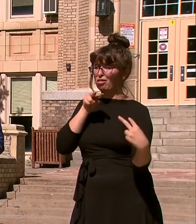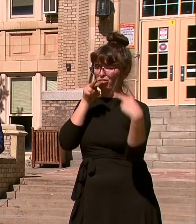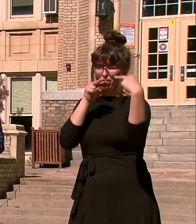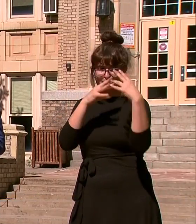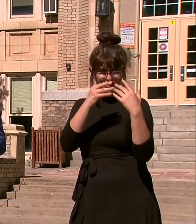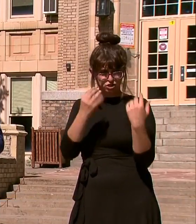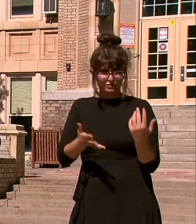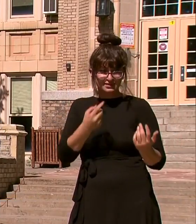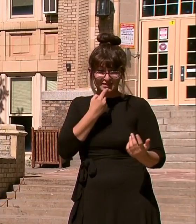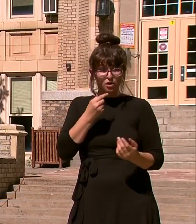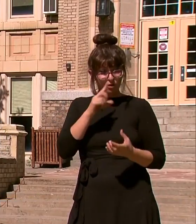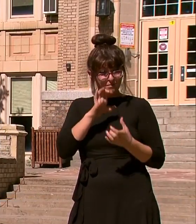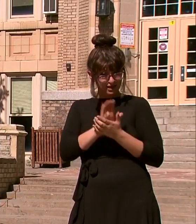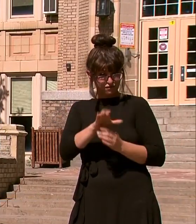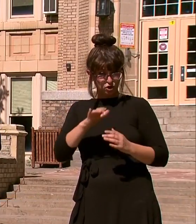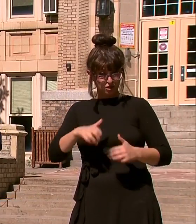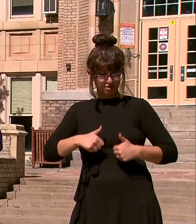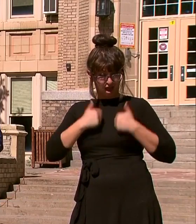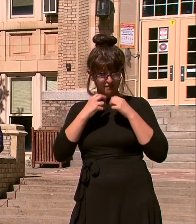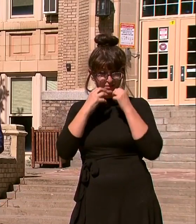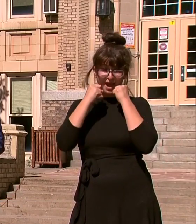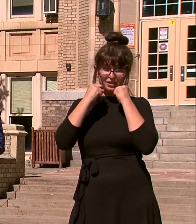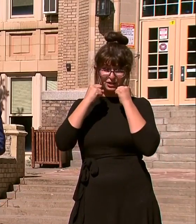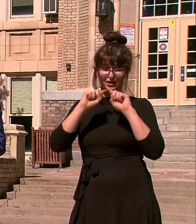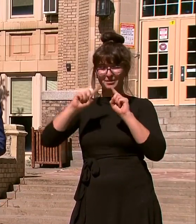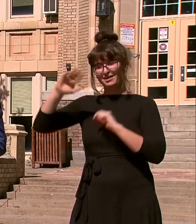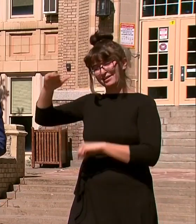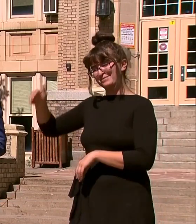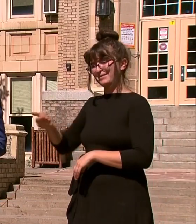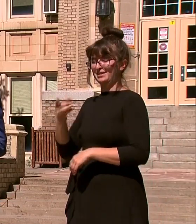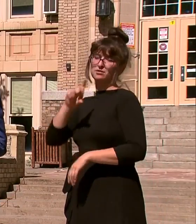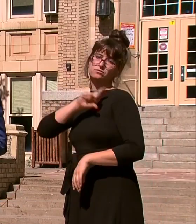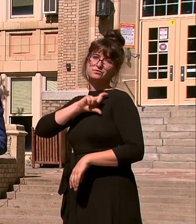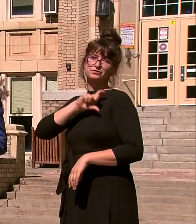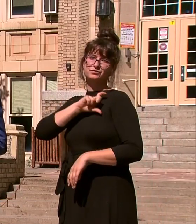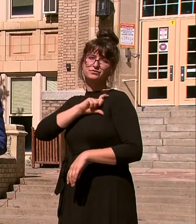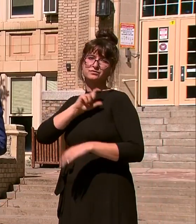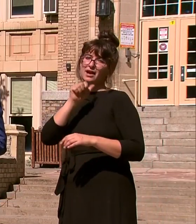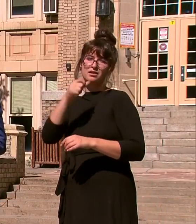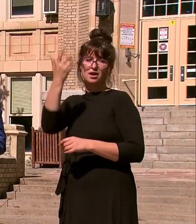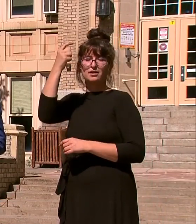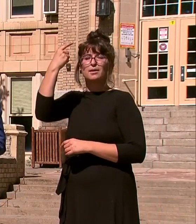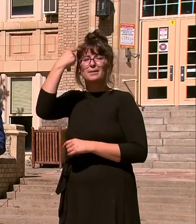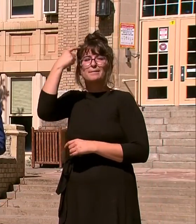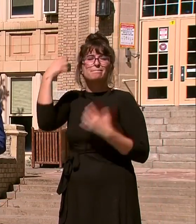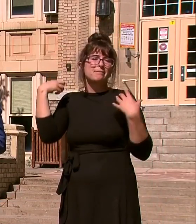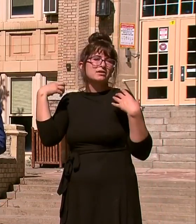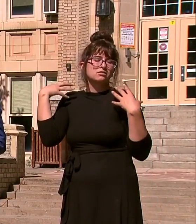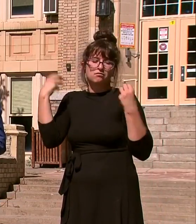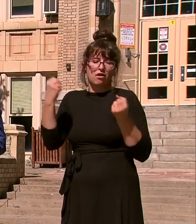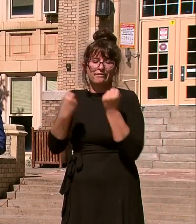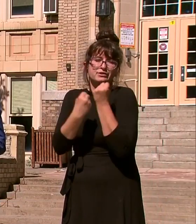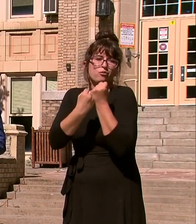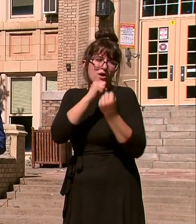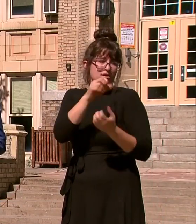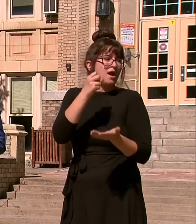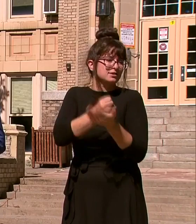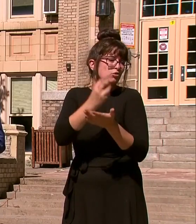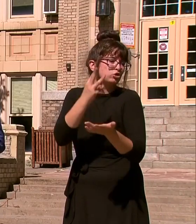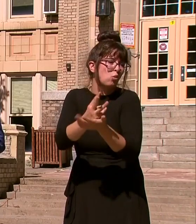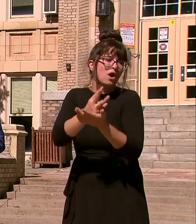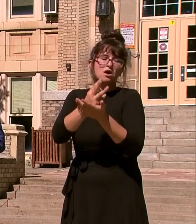matter, but we're welcoming you with a law enforcement officer and not mental health supports, not school social workers, not restorative